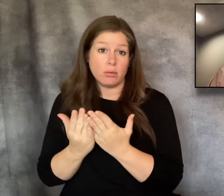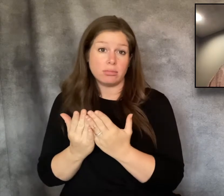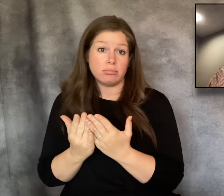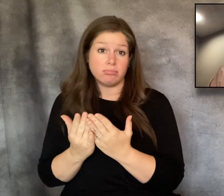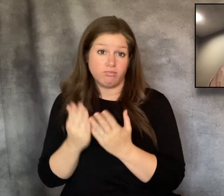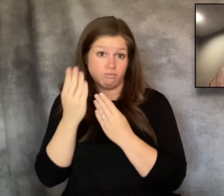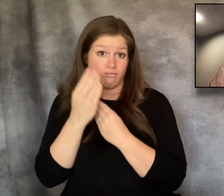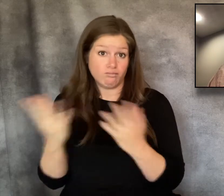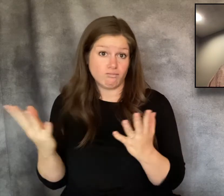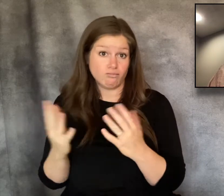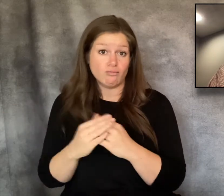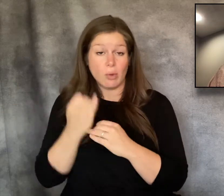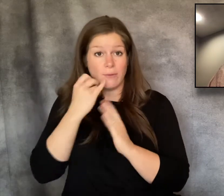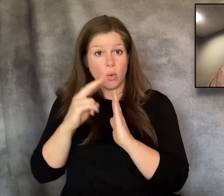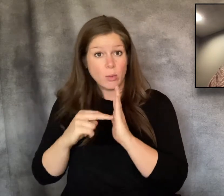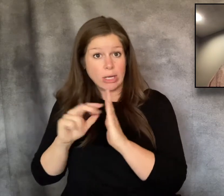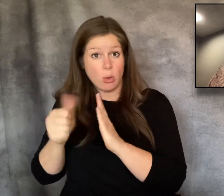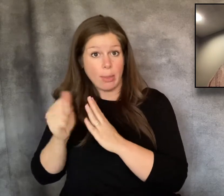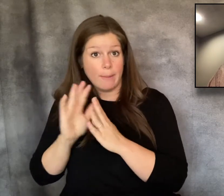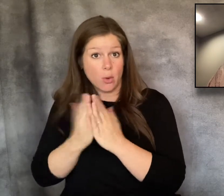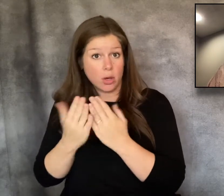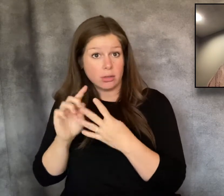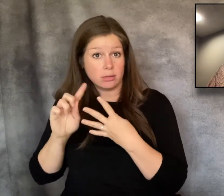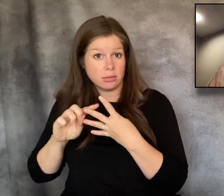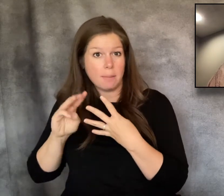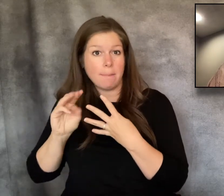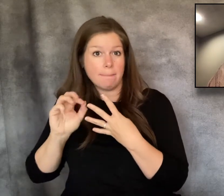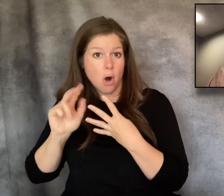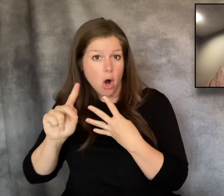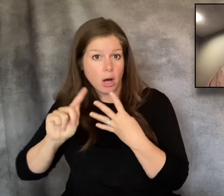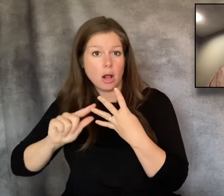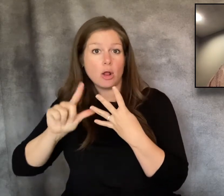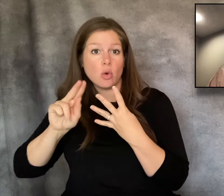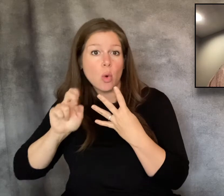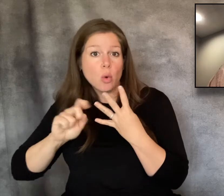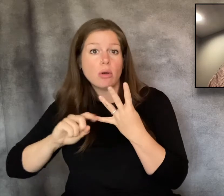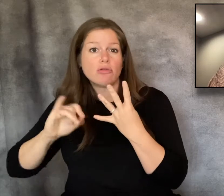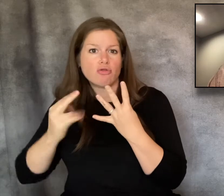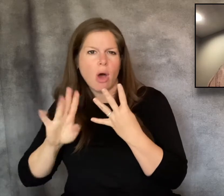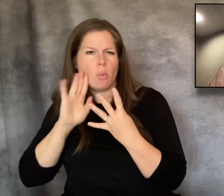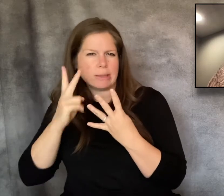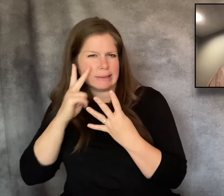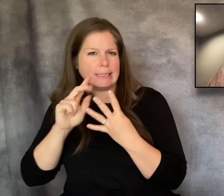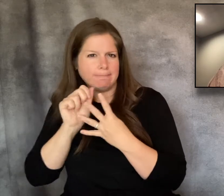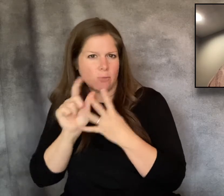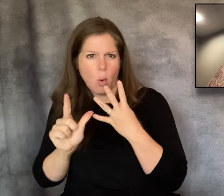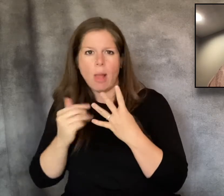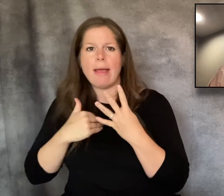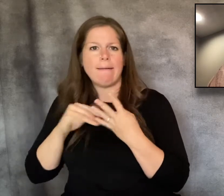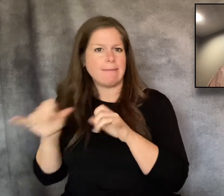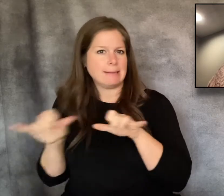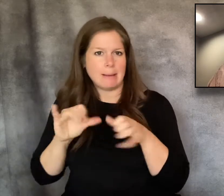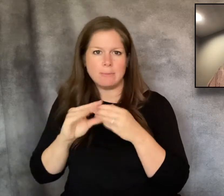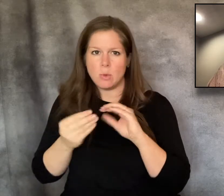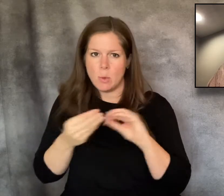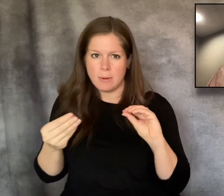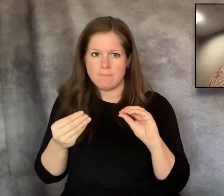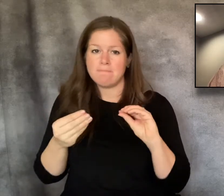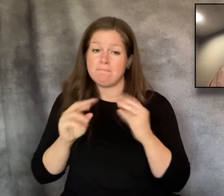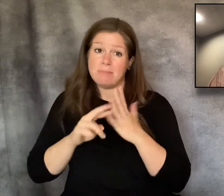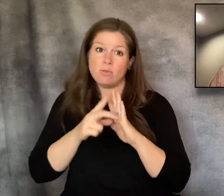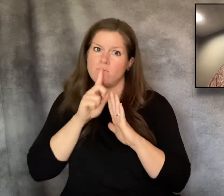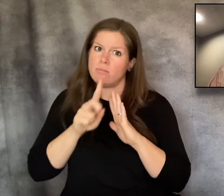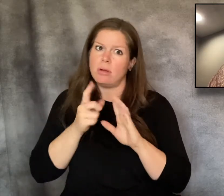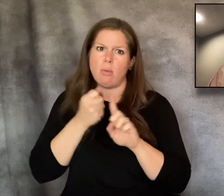read the other accounts. You get a little bit of a different flavor, but it's really important. And in reality, it was about